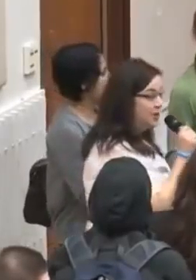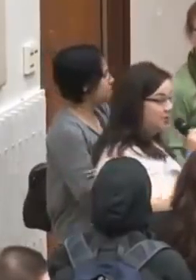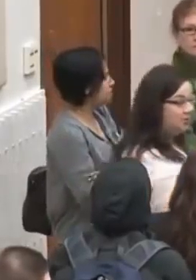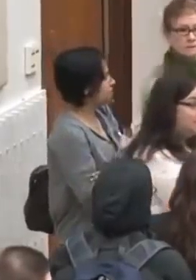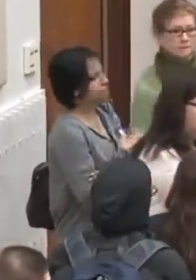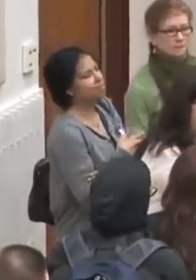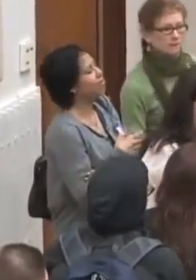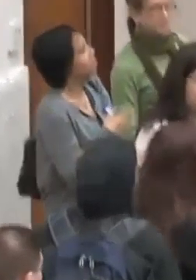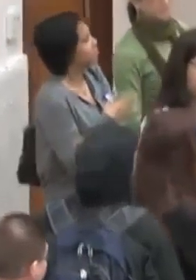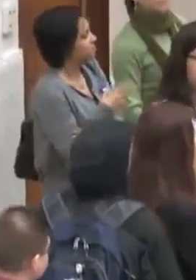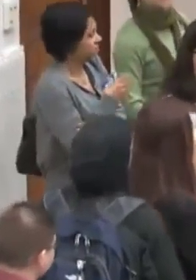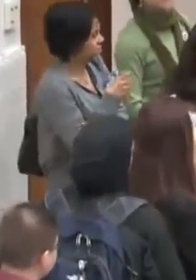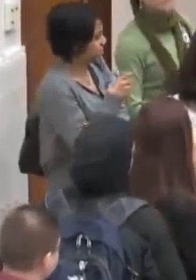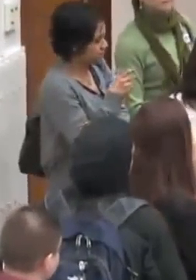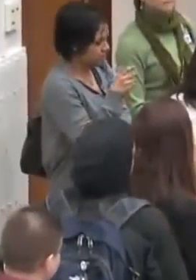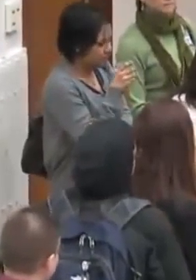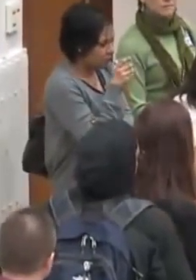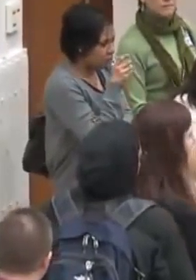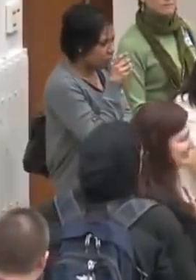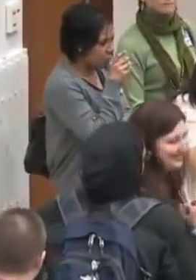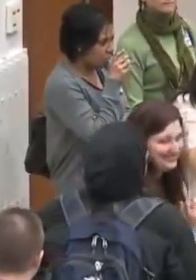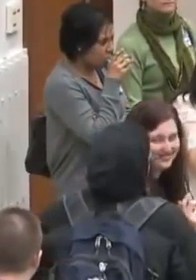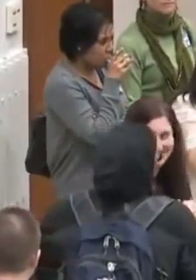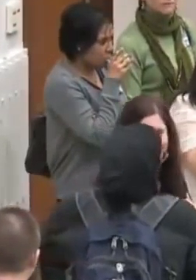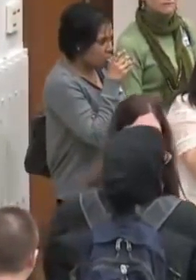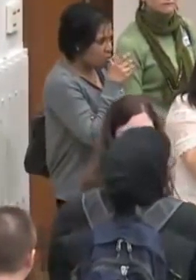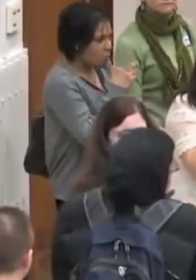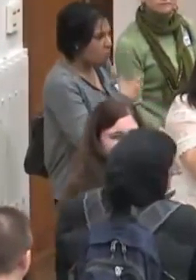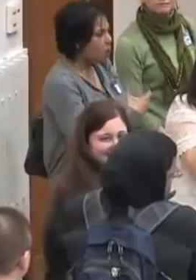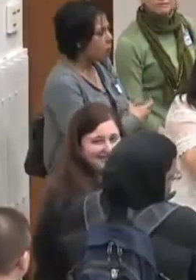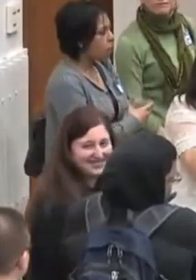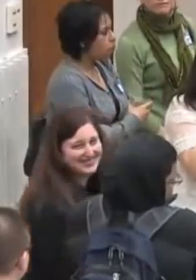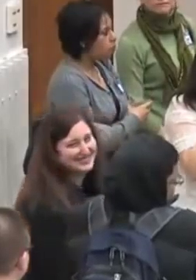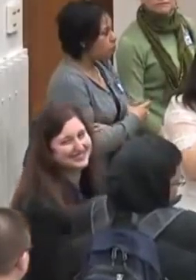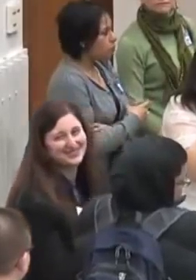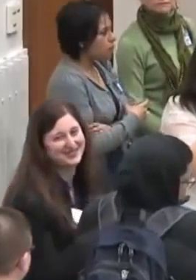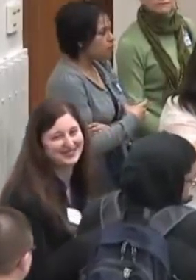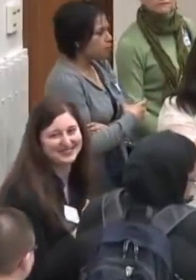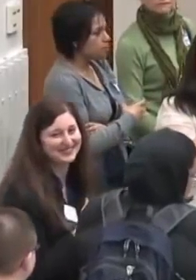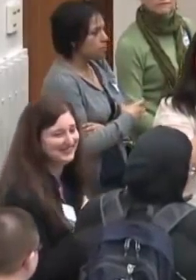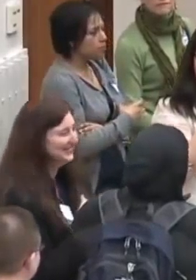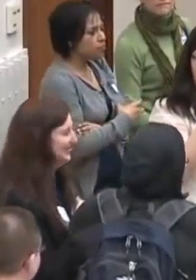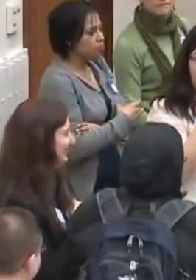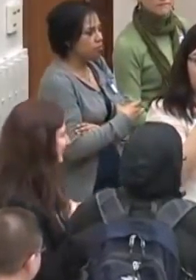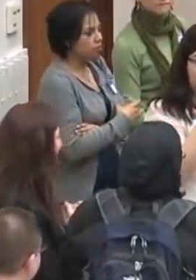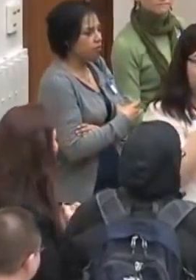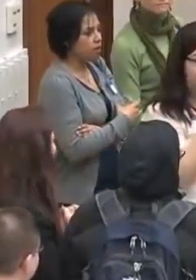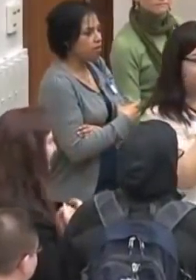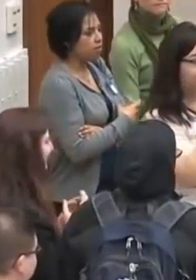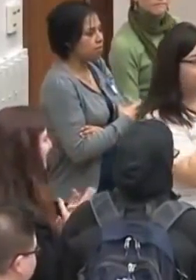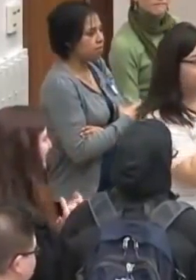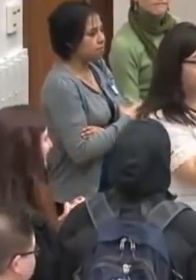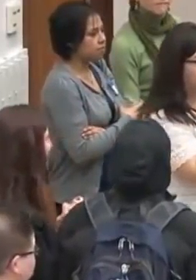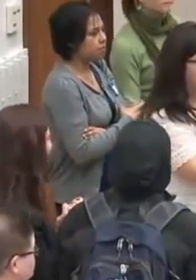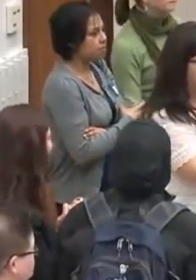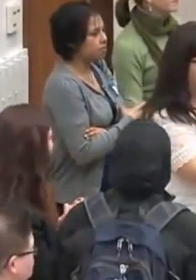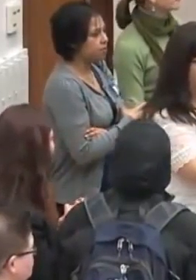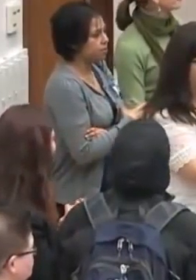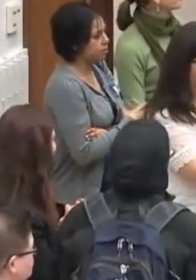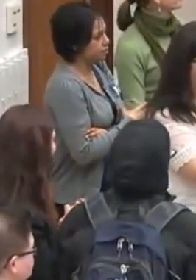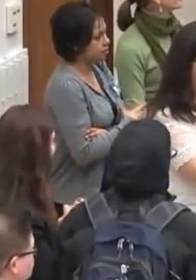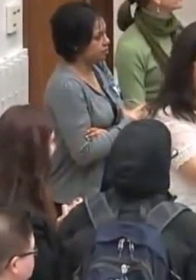So, some intriguing opportunities. In just a moment, we'll let our conveners post their location, so please give them a moment, and then you'll be able